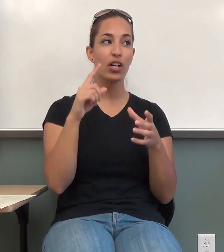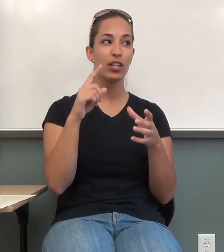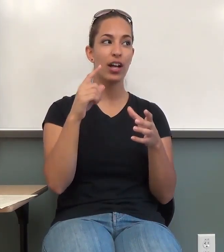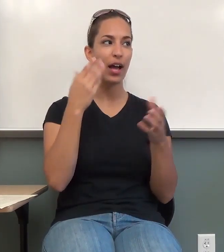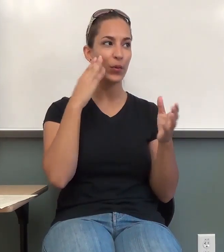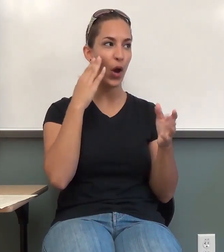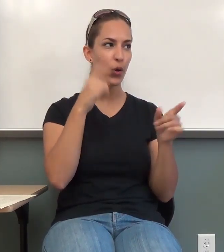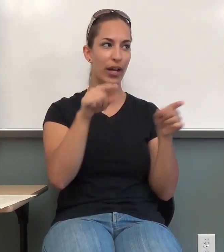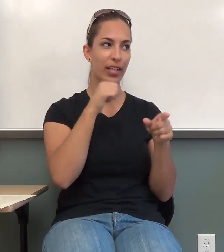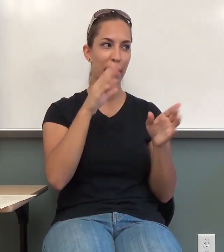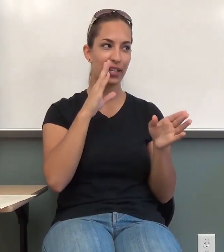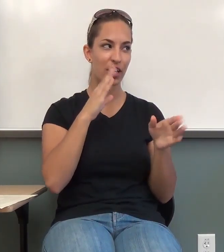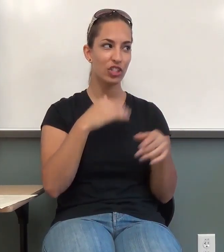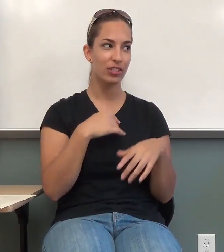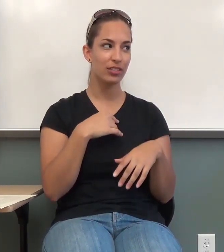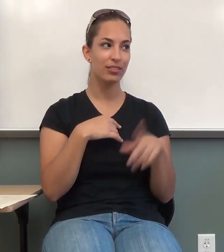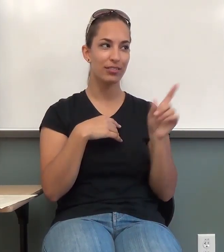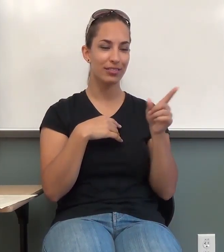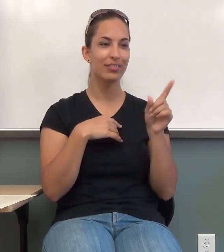attention. You pay attention, please. That's okay, thank you.